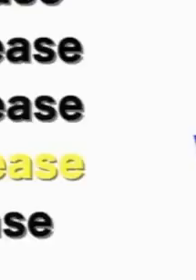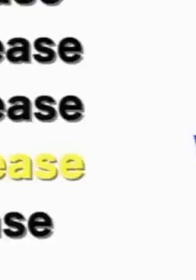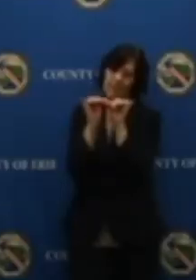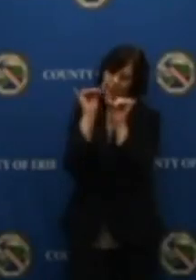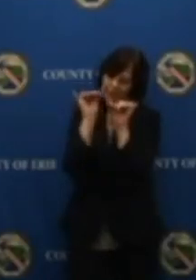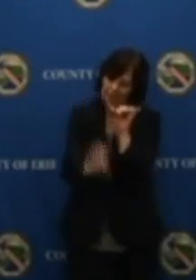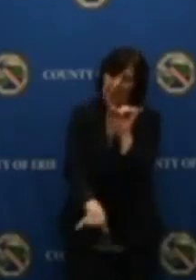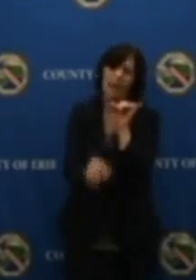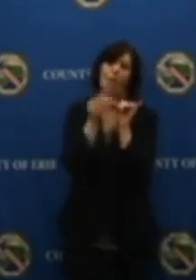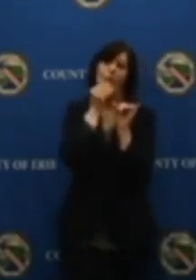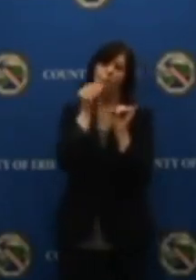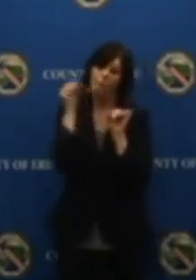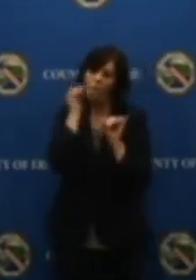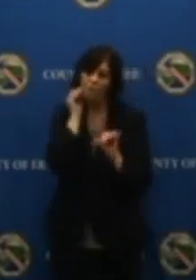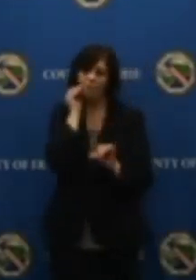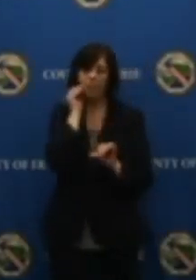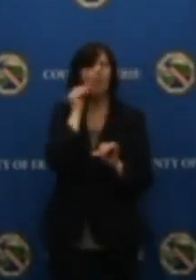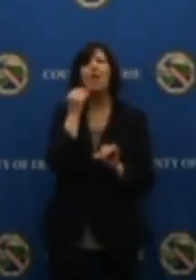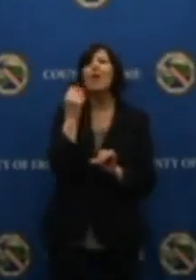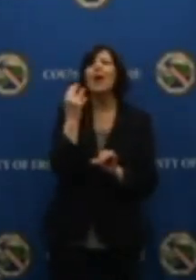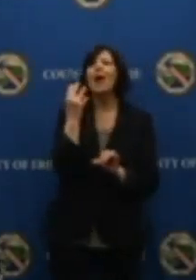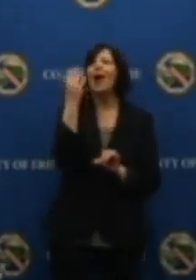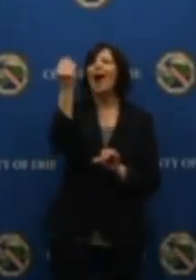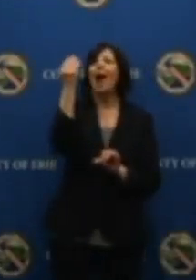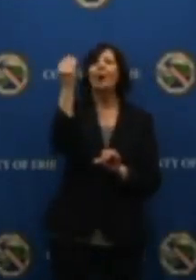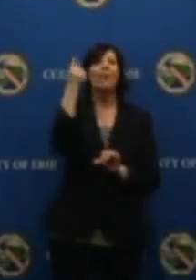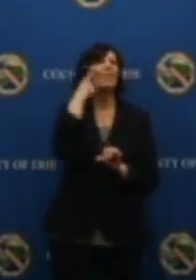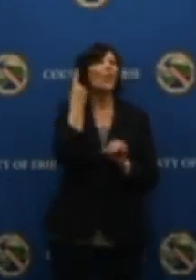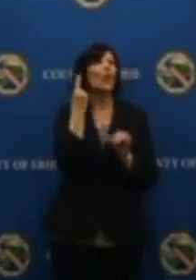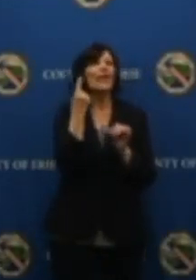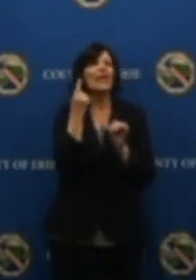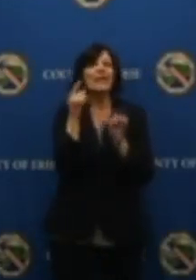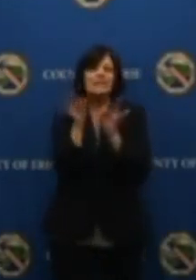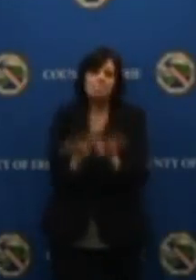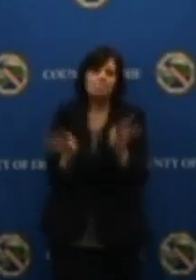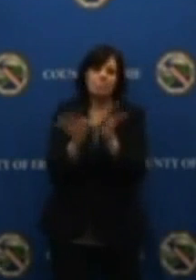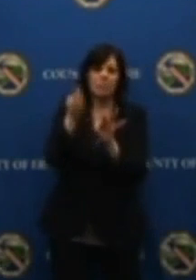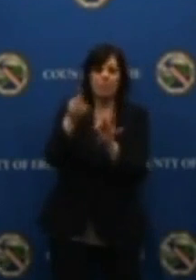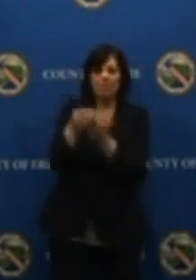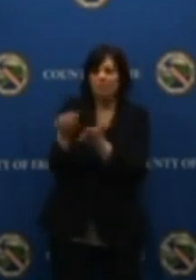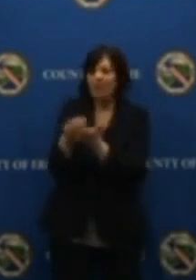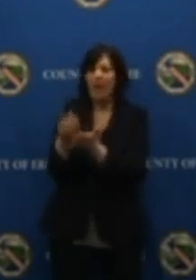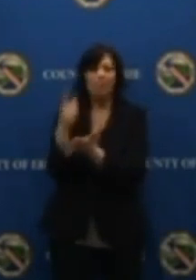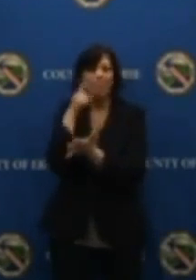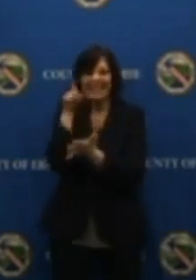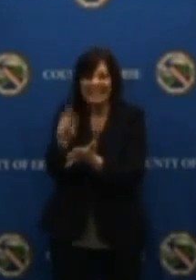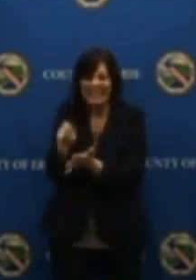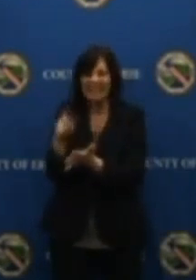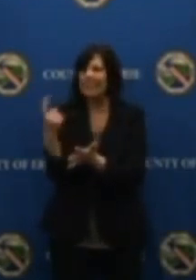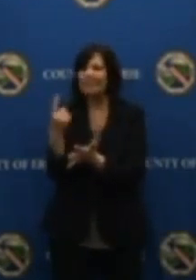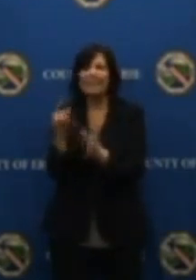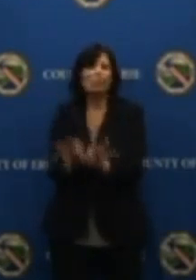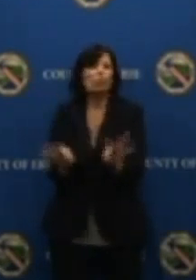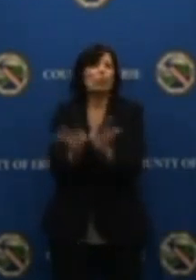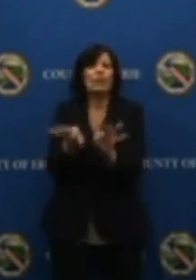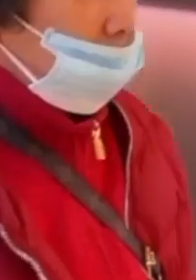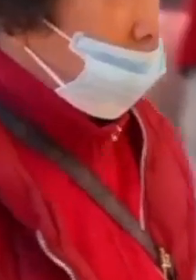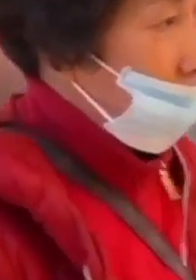40%. Really, we only want you to go outdoors for essential shopping or some type of essential errands, like to pick